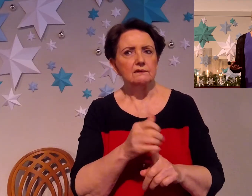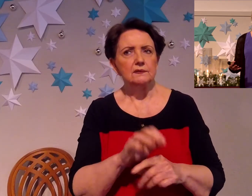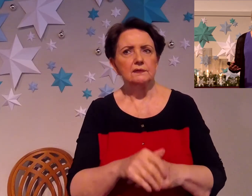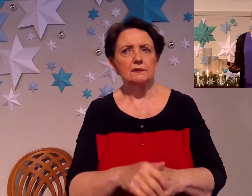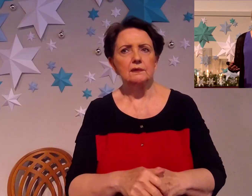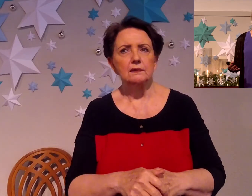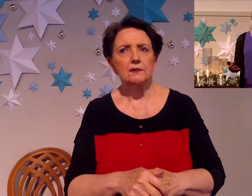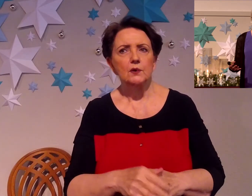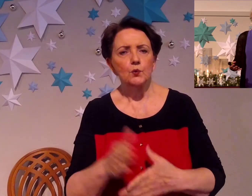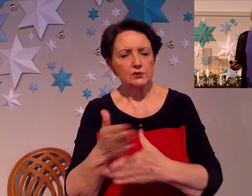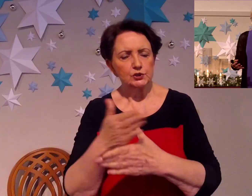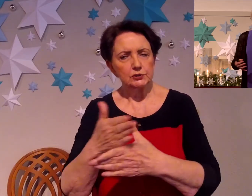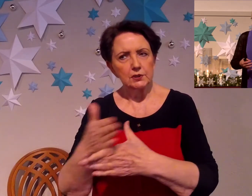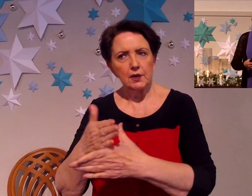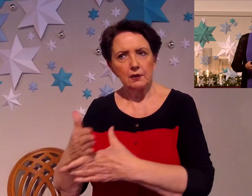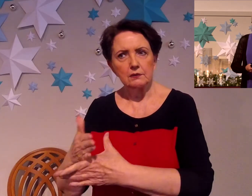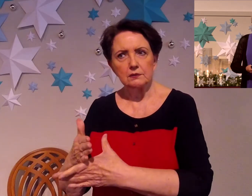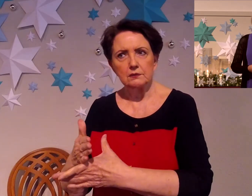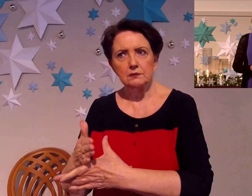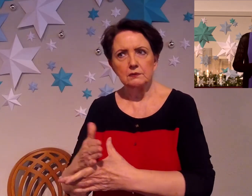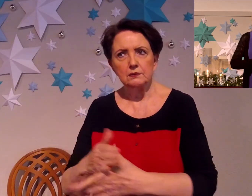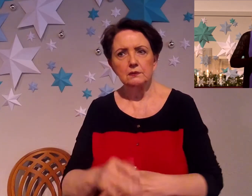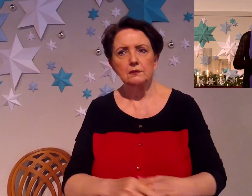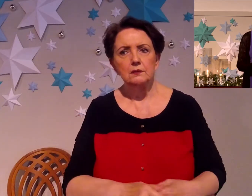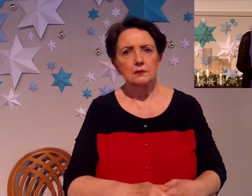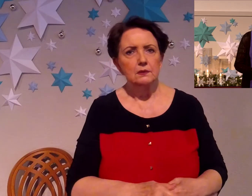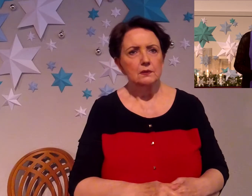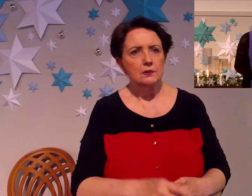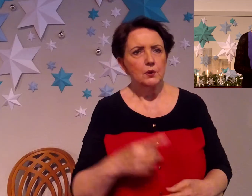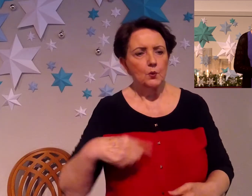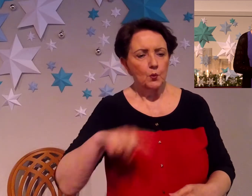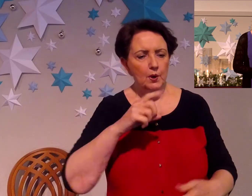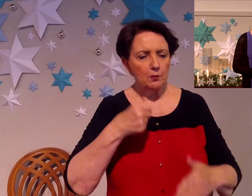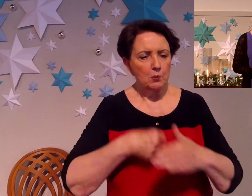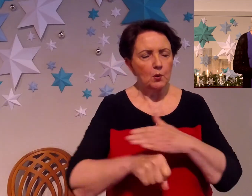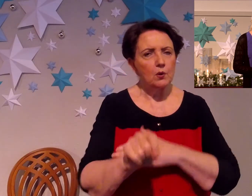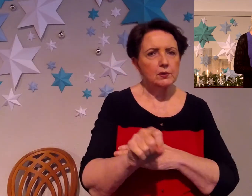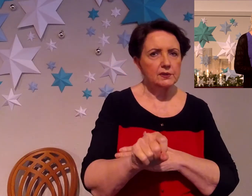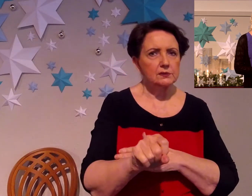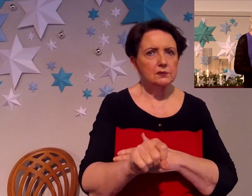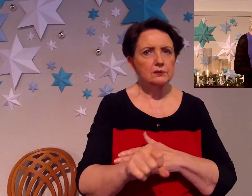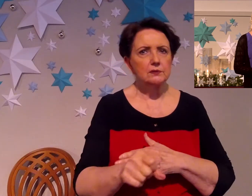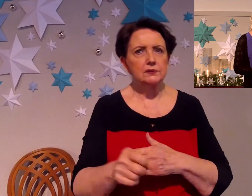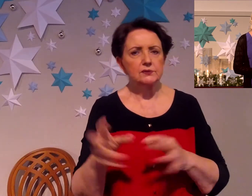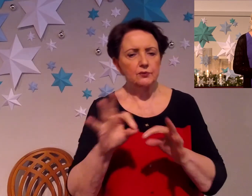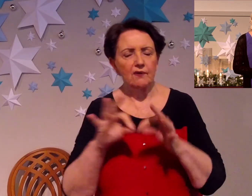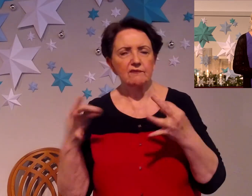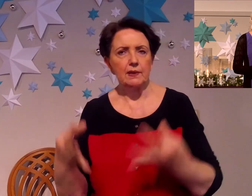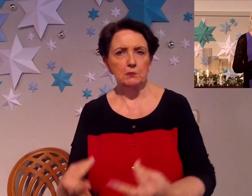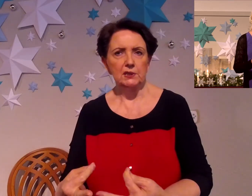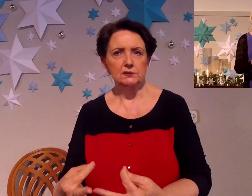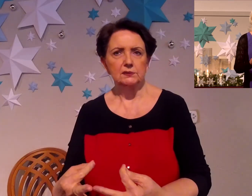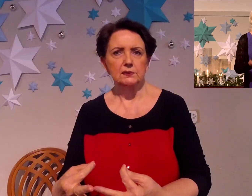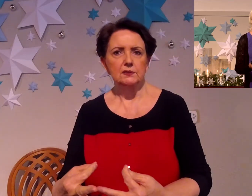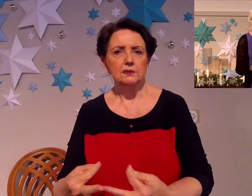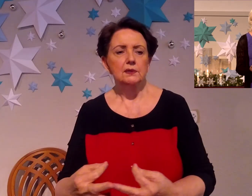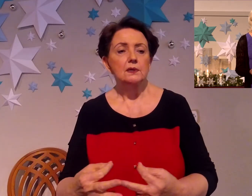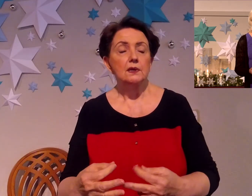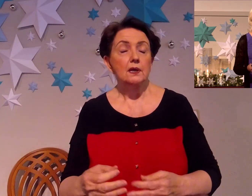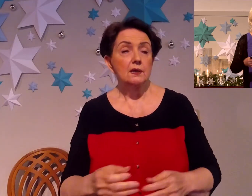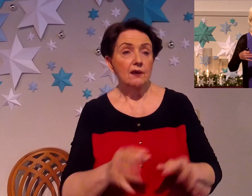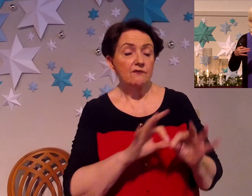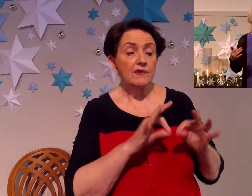we share, that we are birthed into our families, and that our families